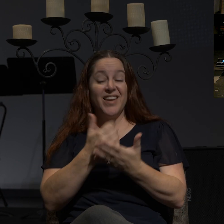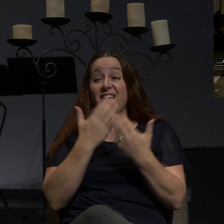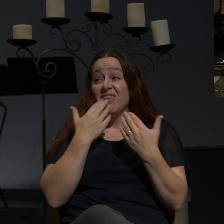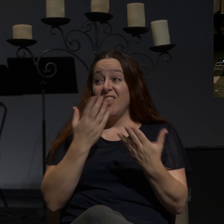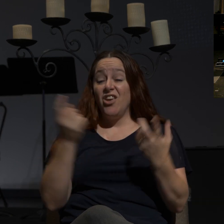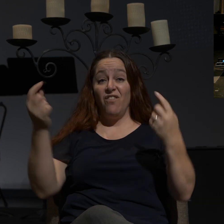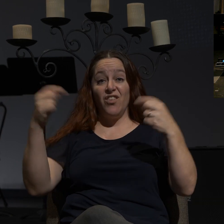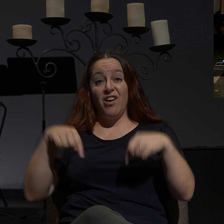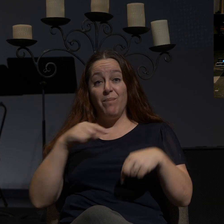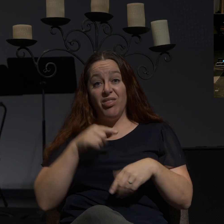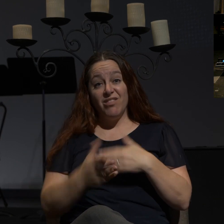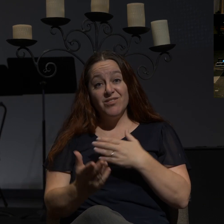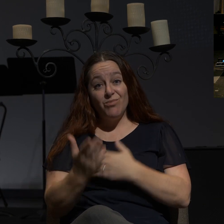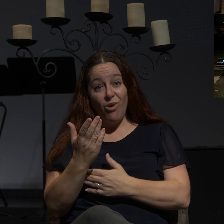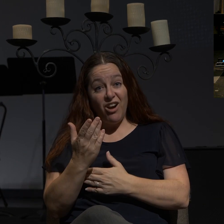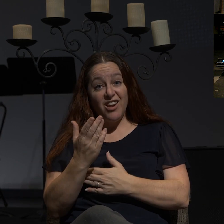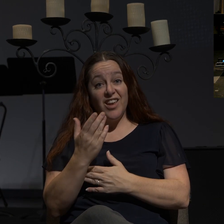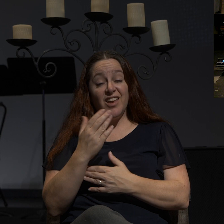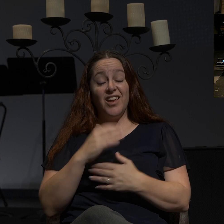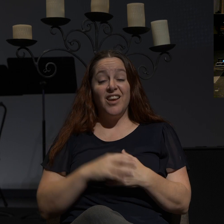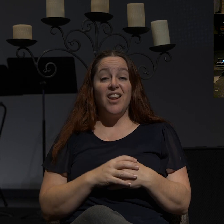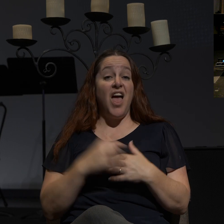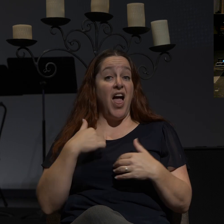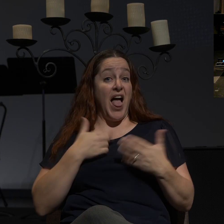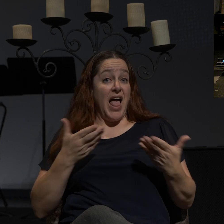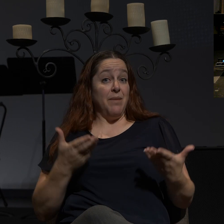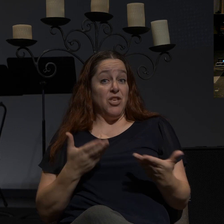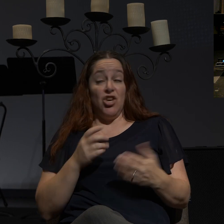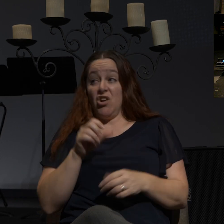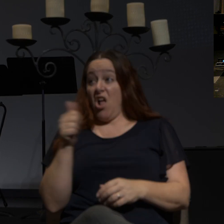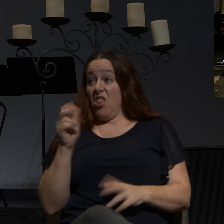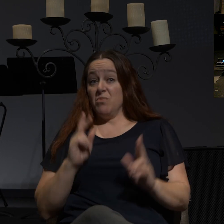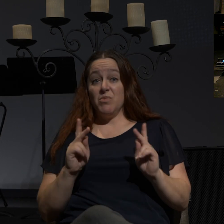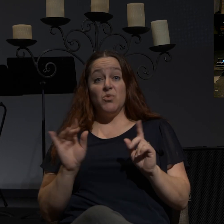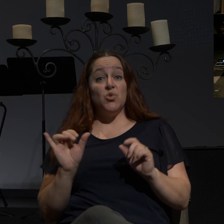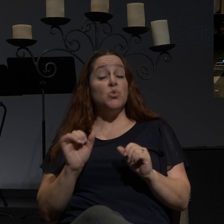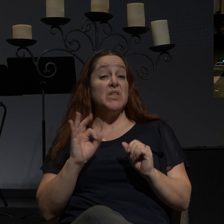you for being here this morning. I'll be up here, and others, if